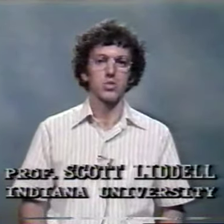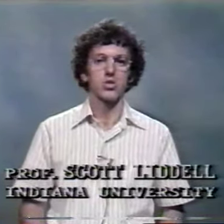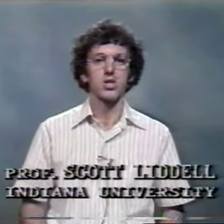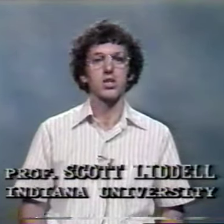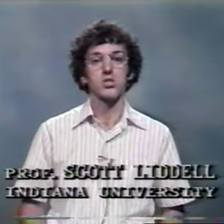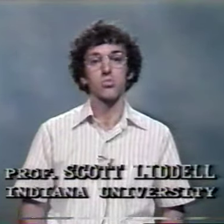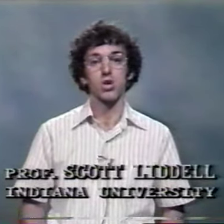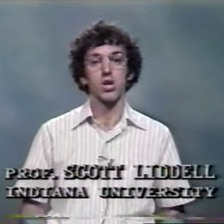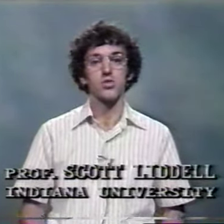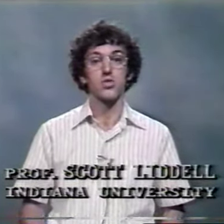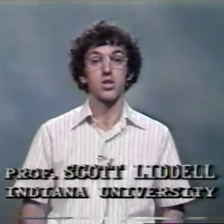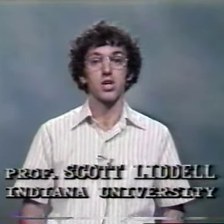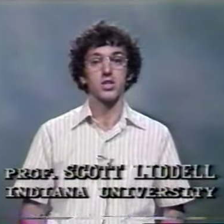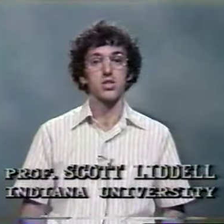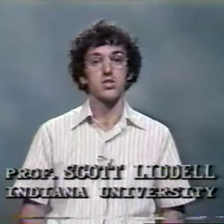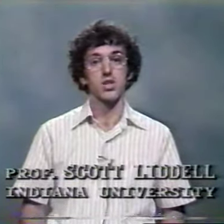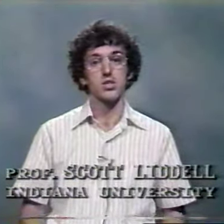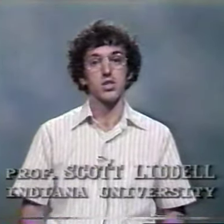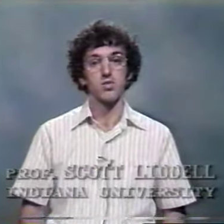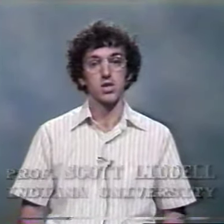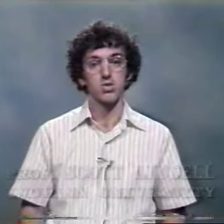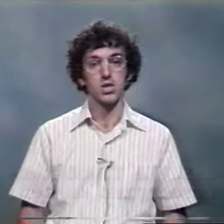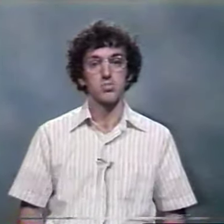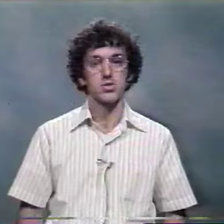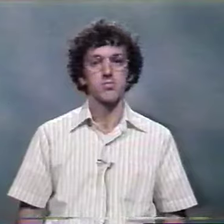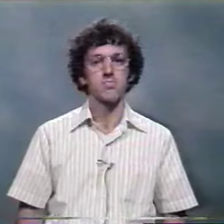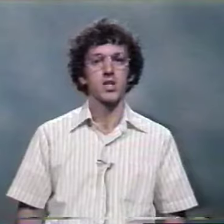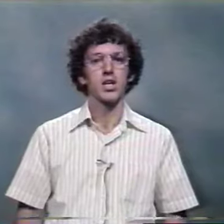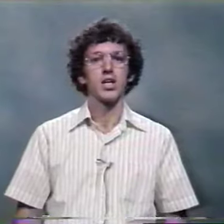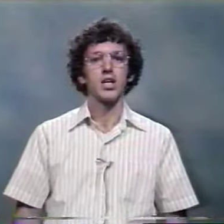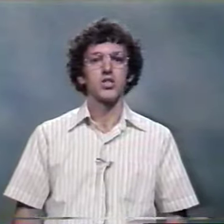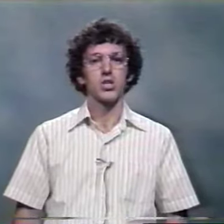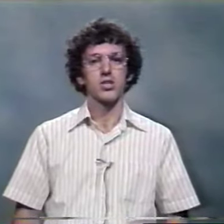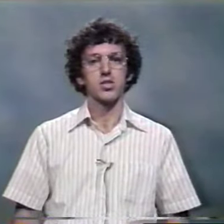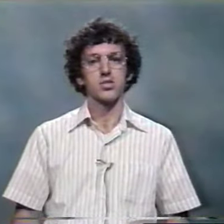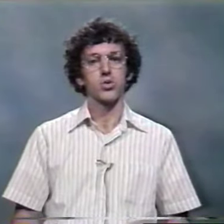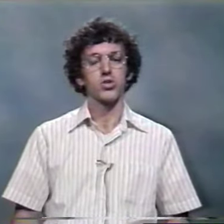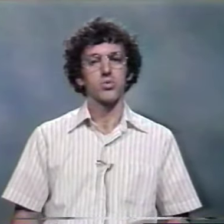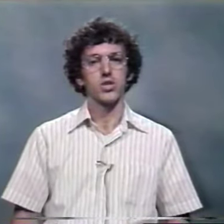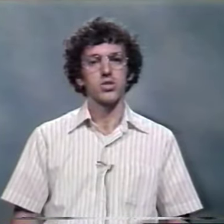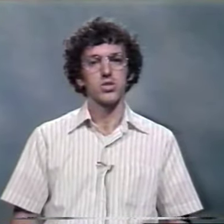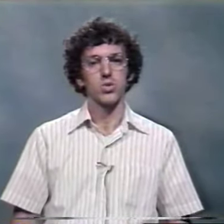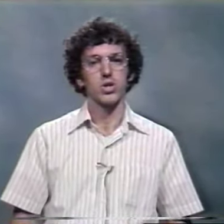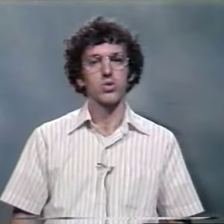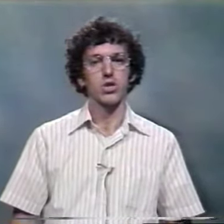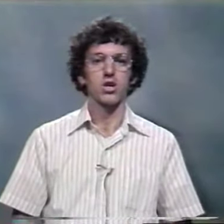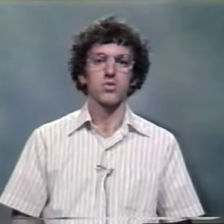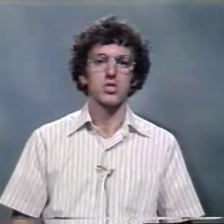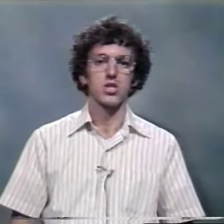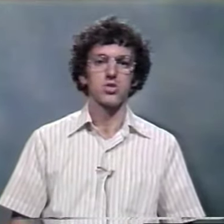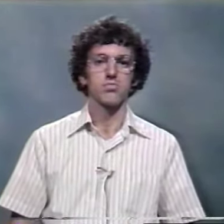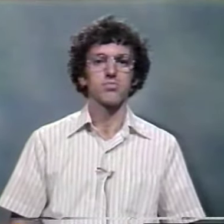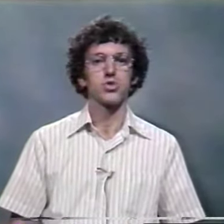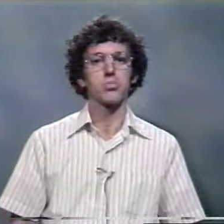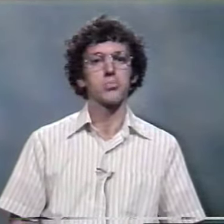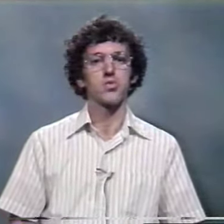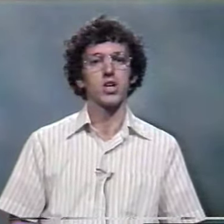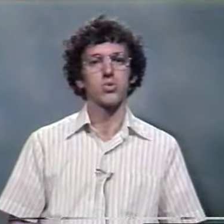Language and assume knowledge of the contents of that set of videotapes. Each lesson is built around a story or a conversation. You'll be provided with